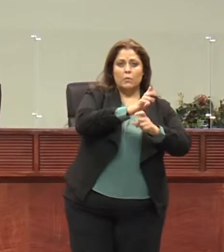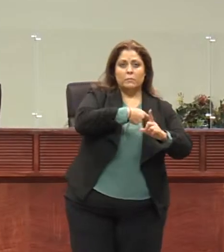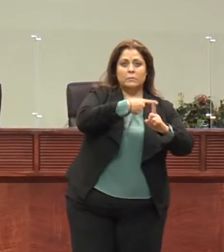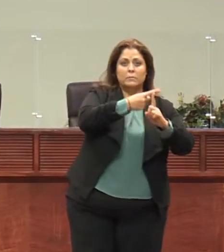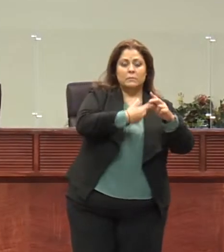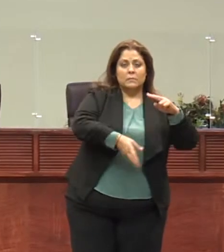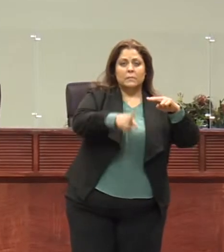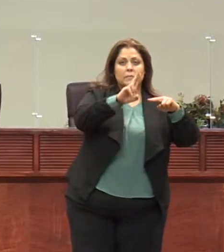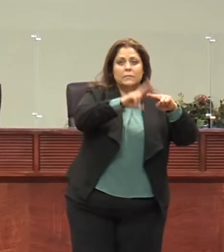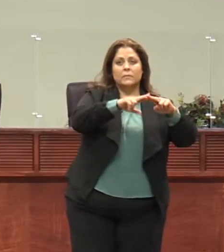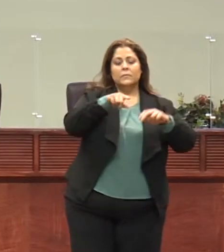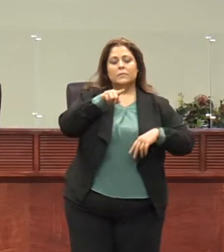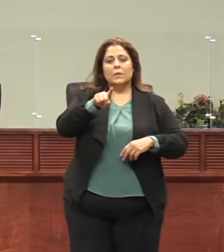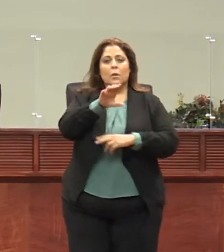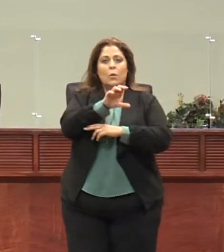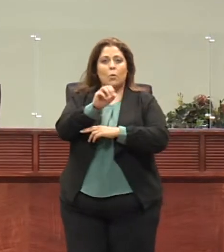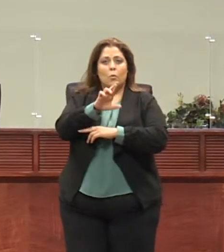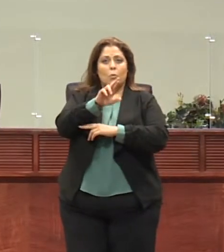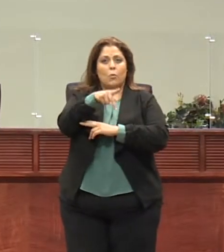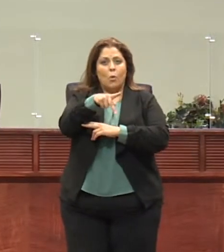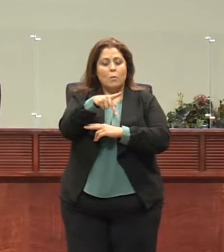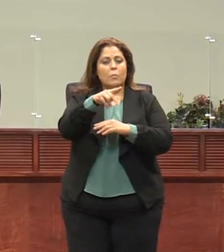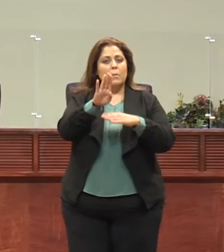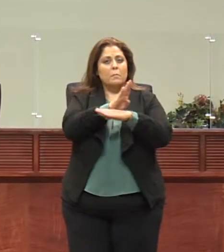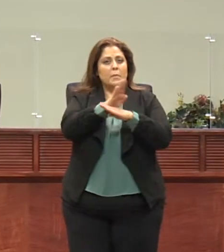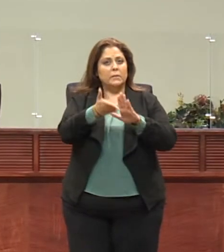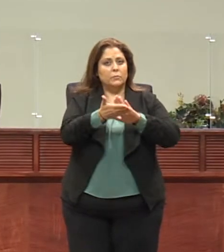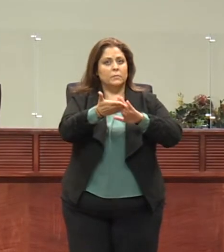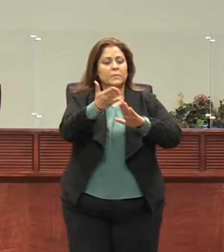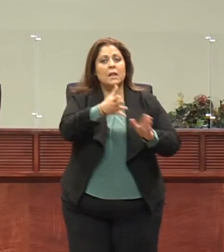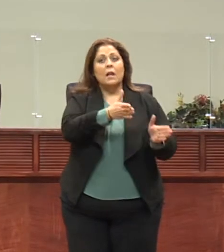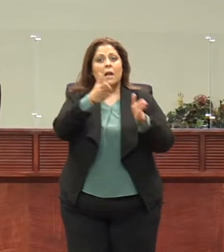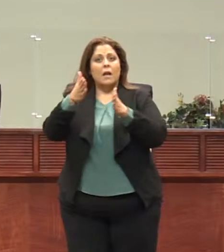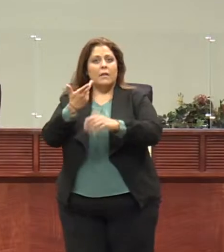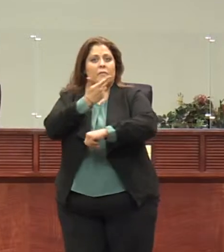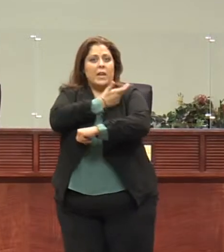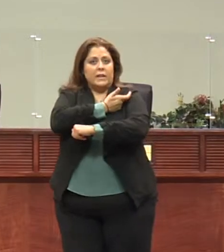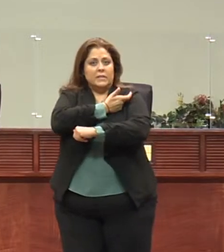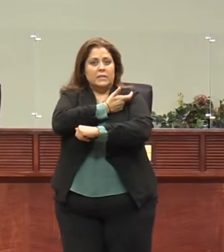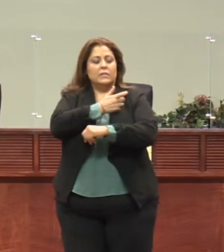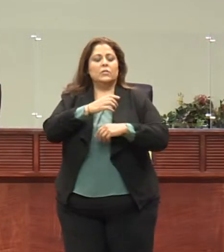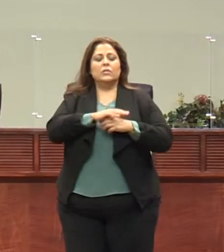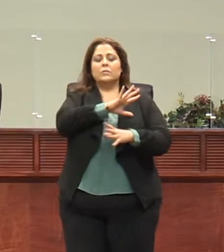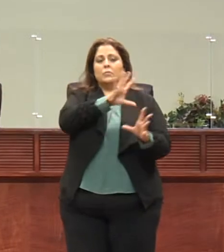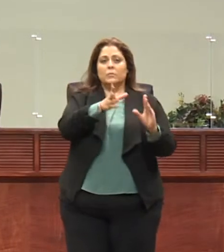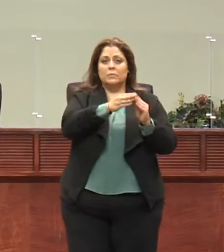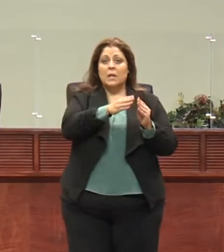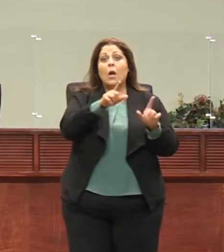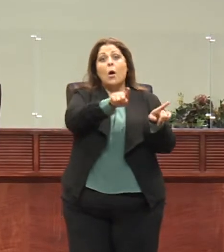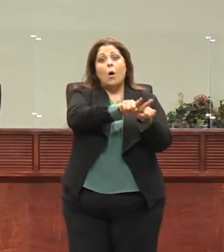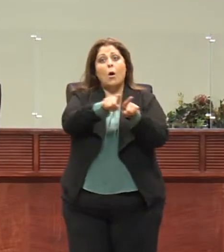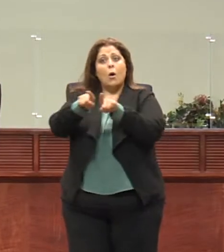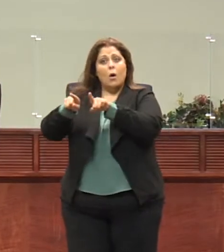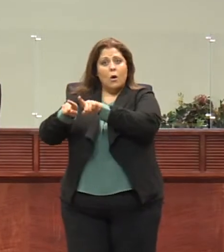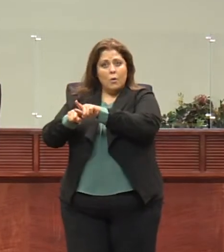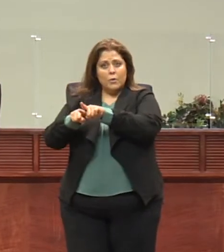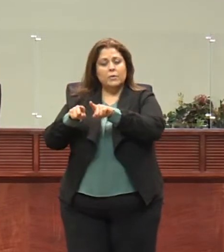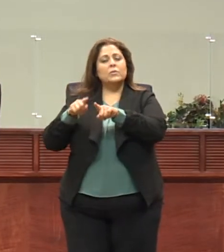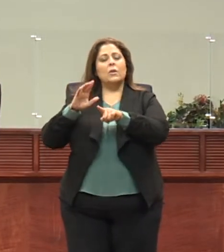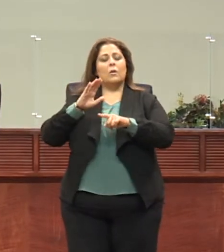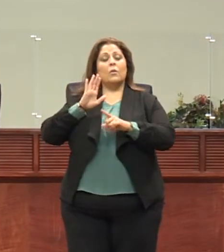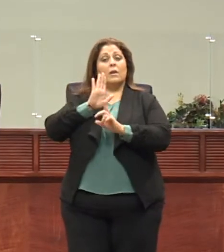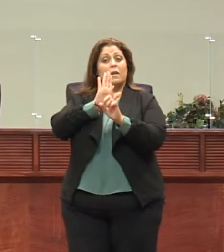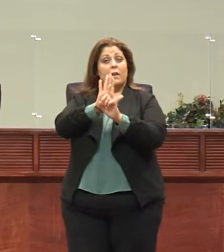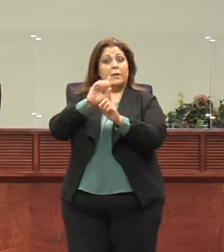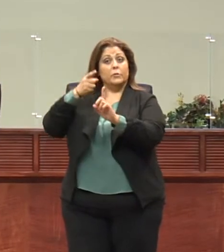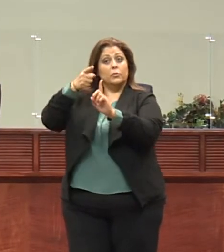of corporate organizations in our area and their work in combating the virus. The mayor will also enumerate his goals for the week